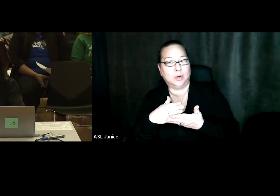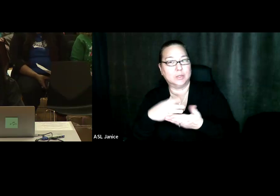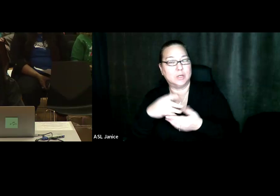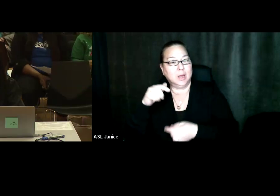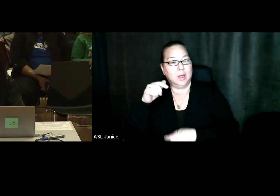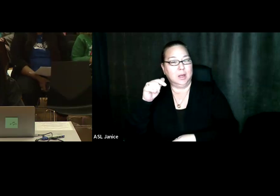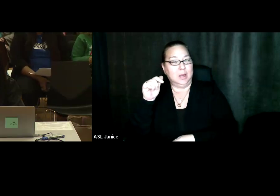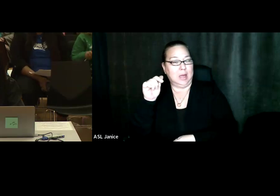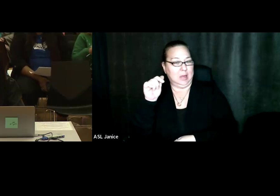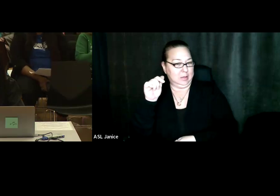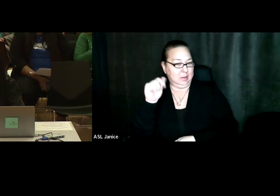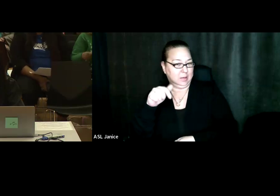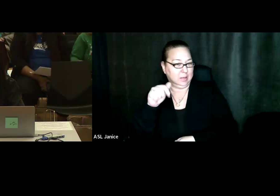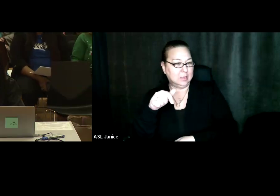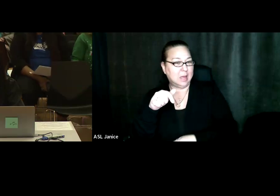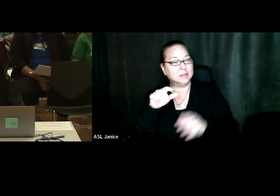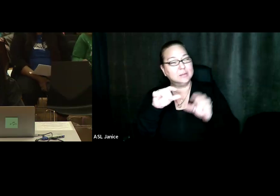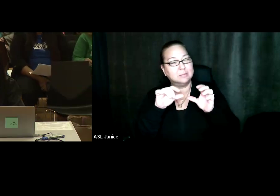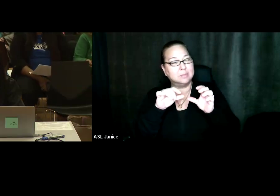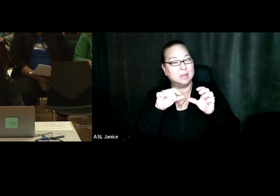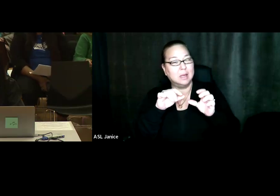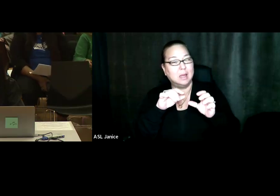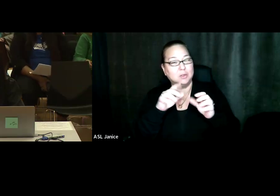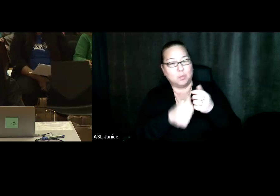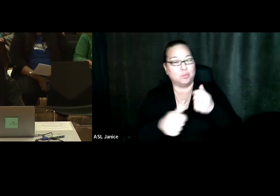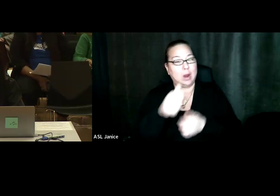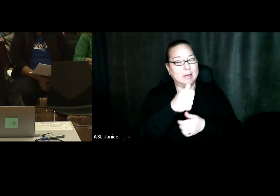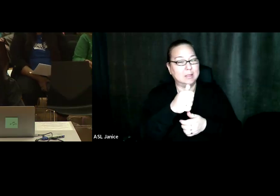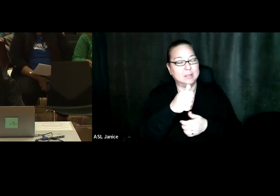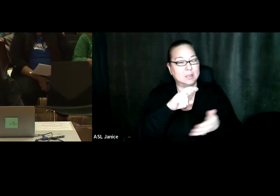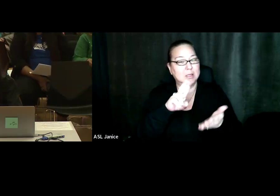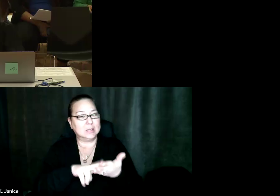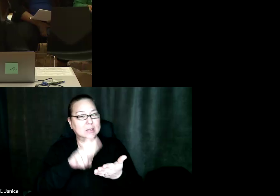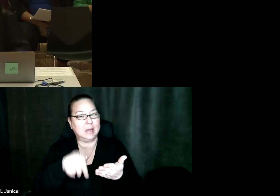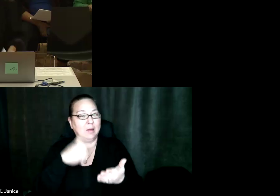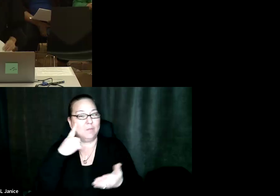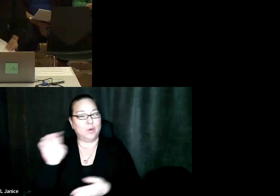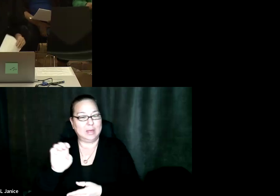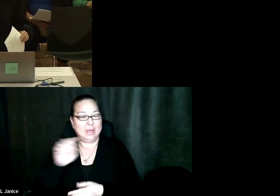Boston to prioritize enrollment in the E-Verify process before February 2025.